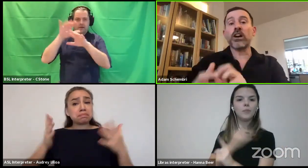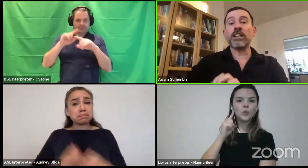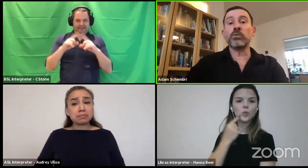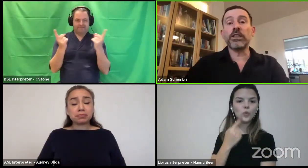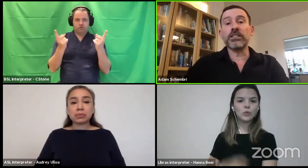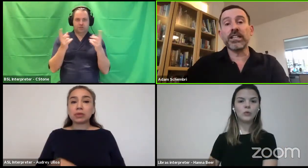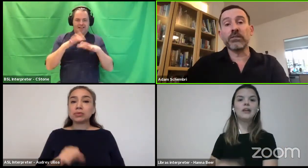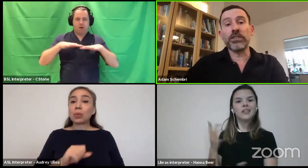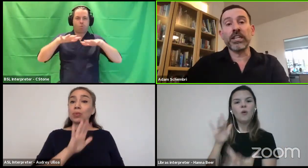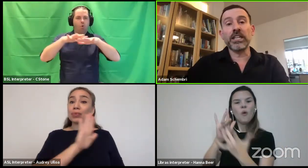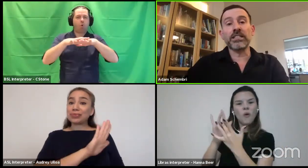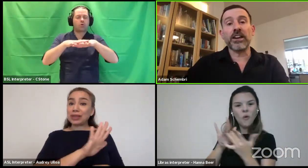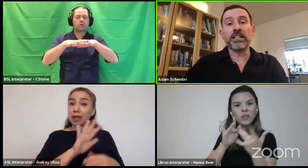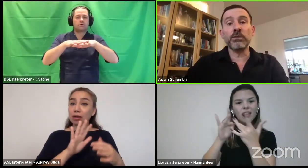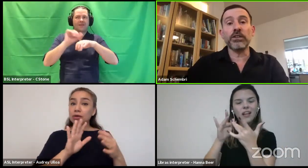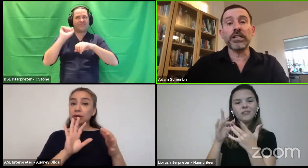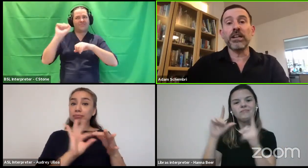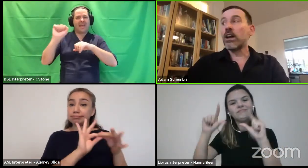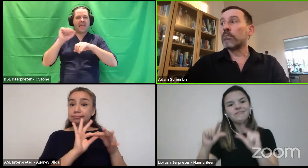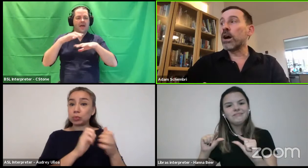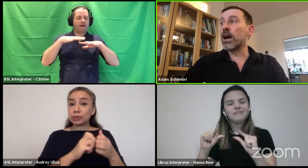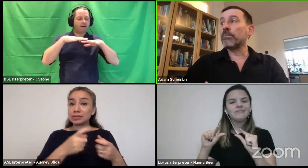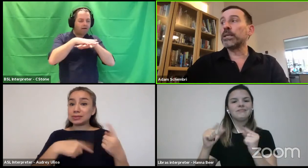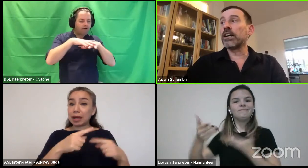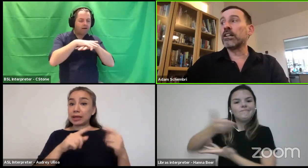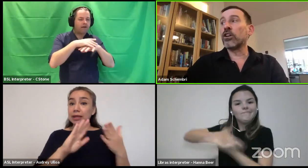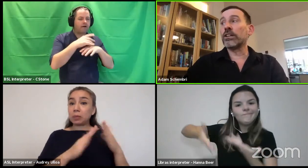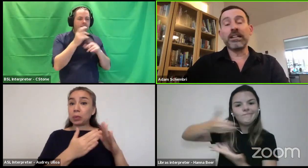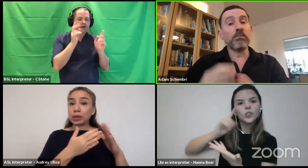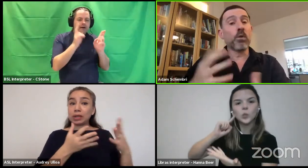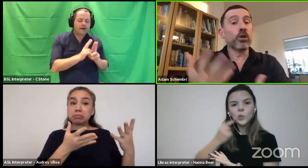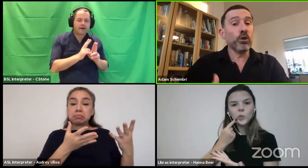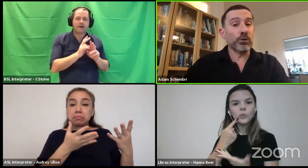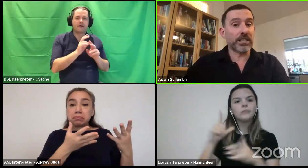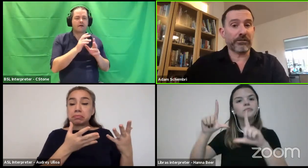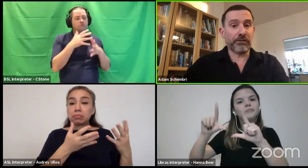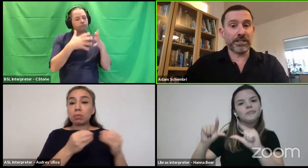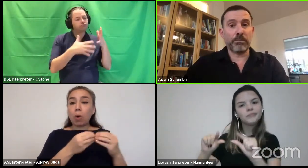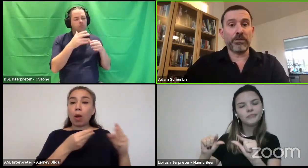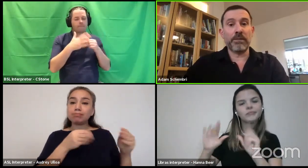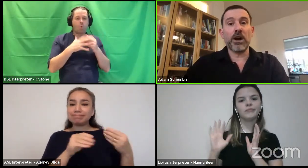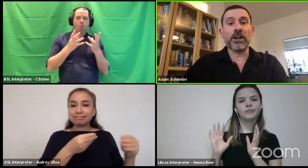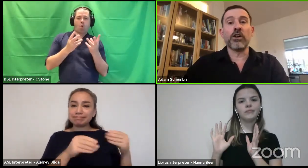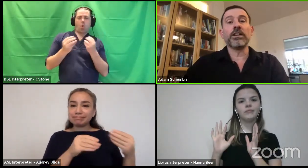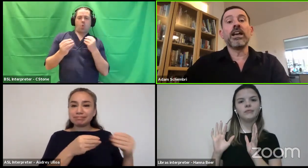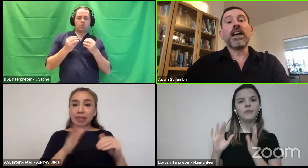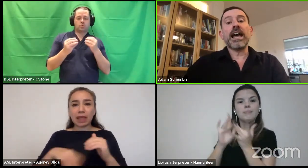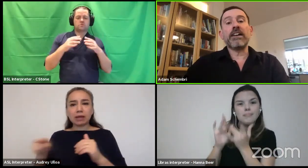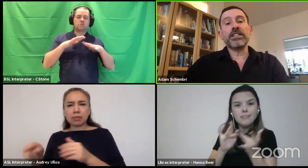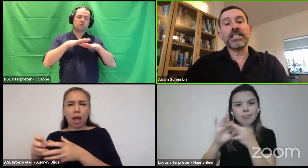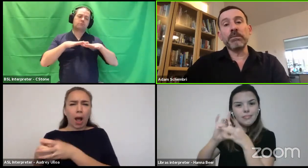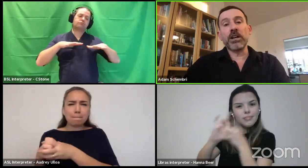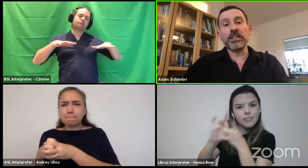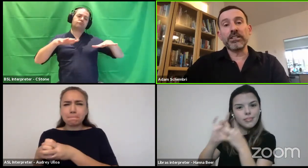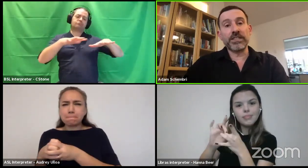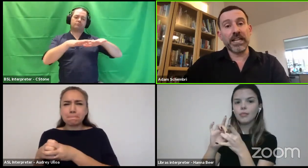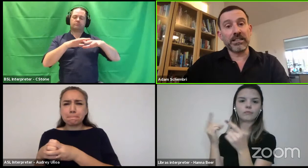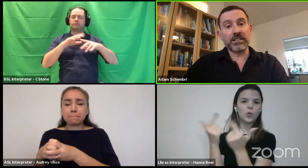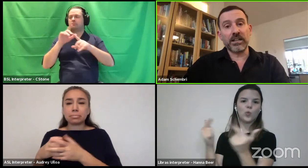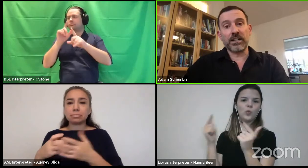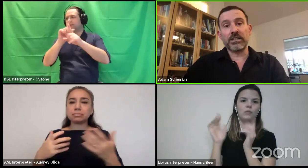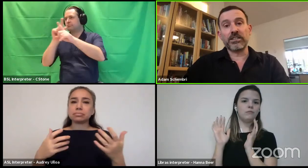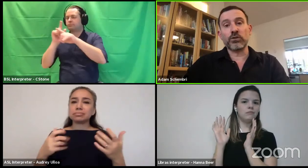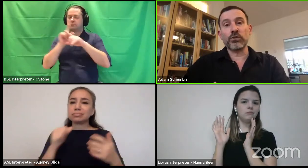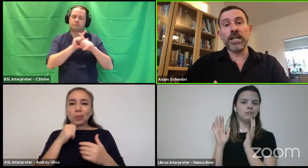network ties with the signing community might be a lot more loose, for example. They might not have the same kinds of